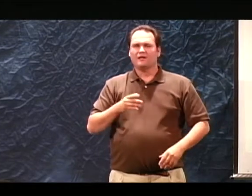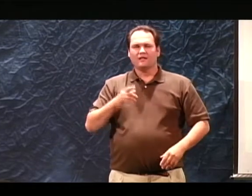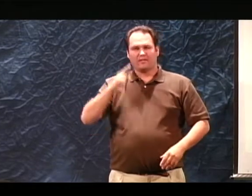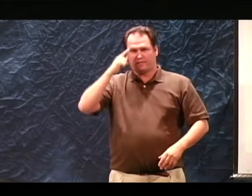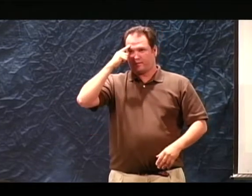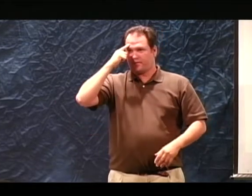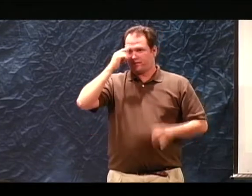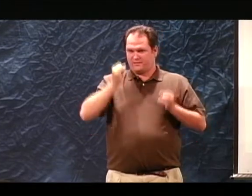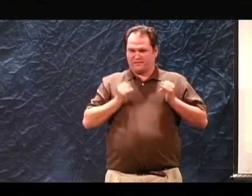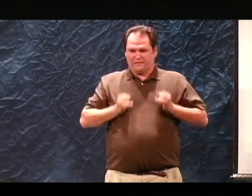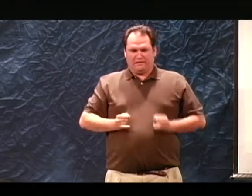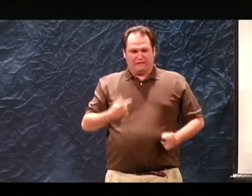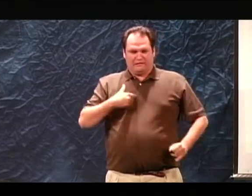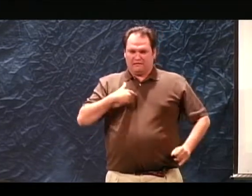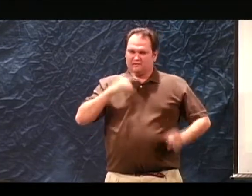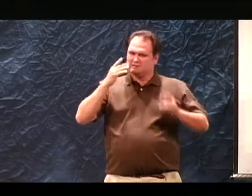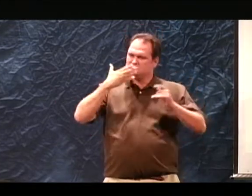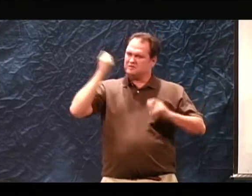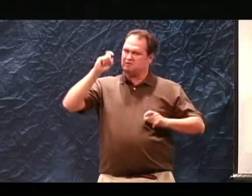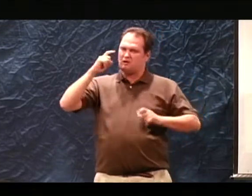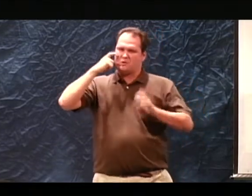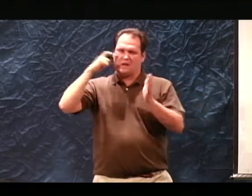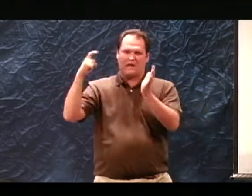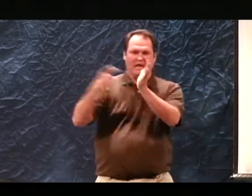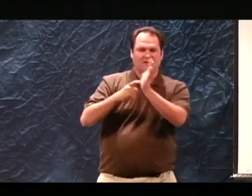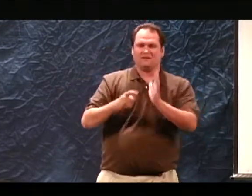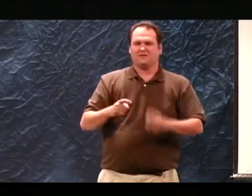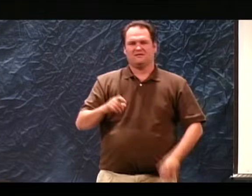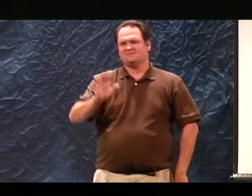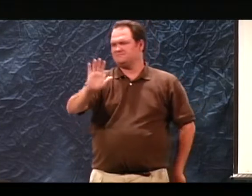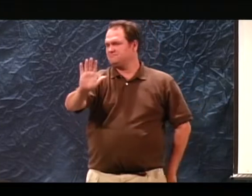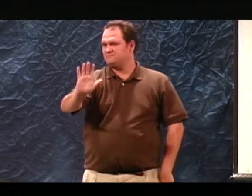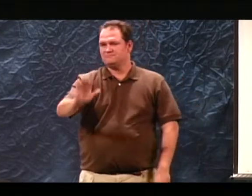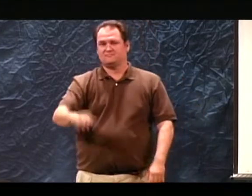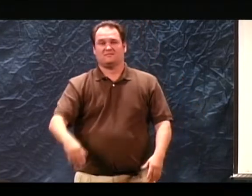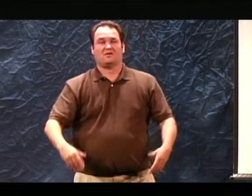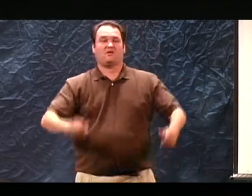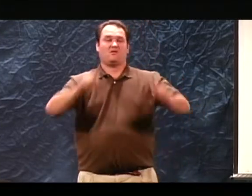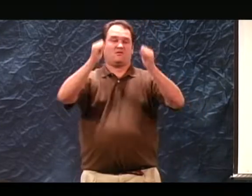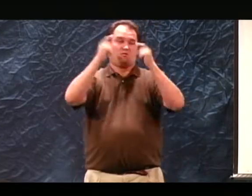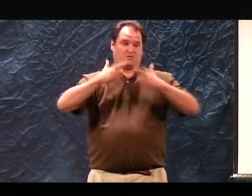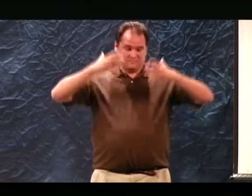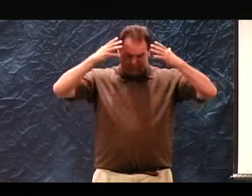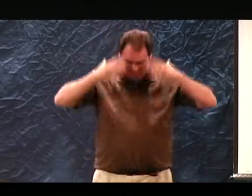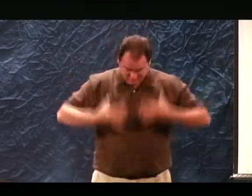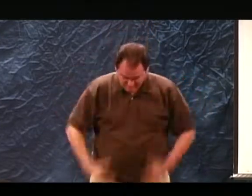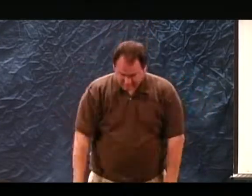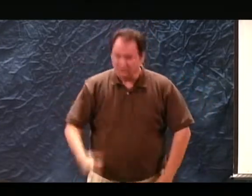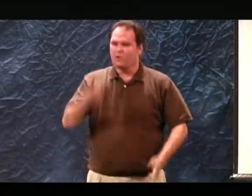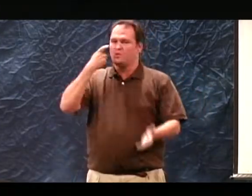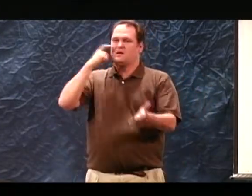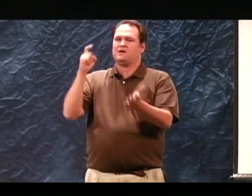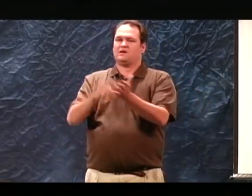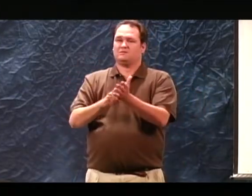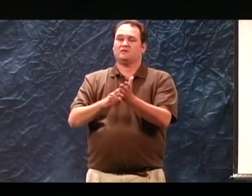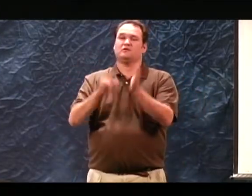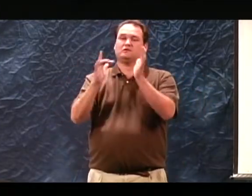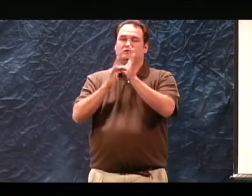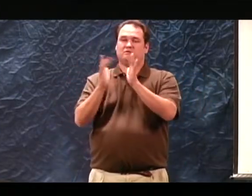bad they're both good and important now here in america we are very individualistic and we think that we need to